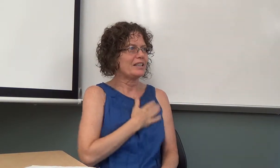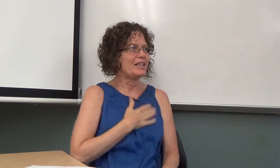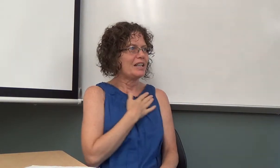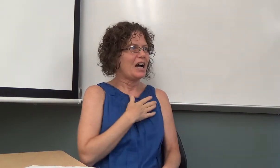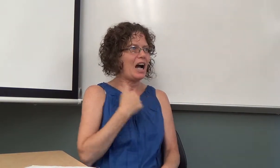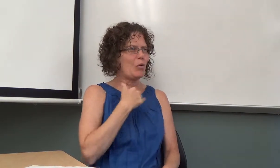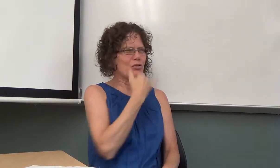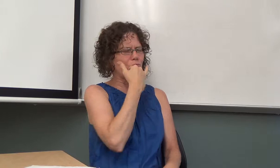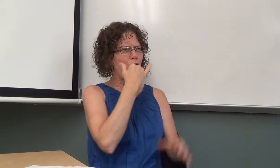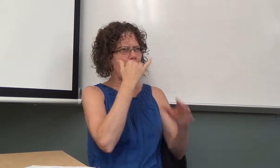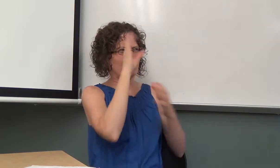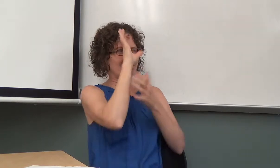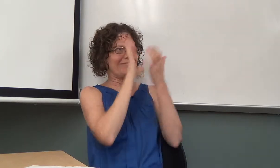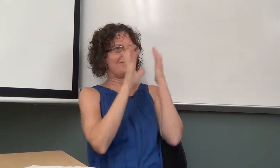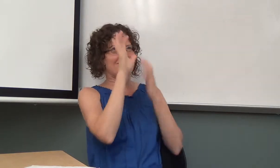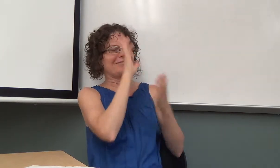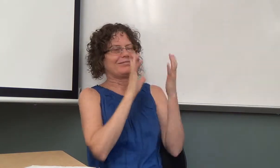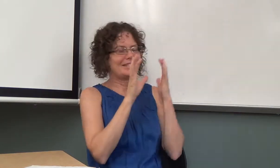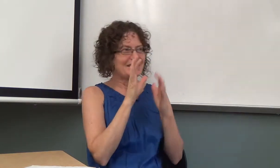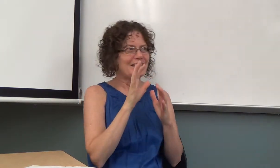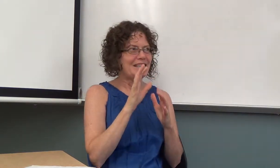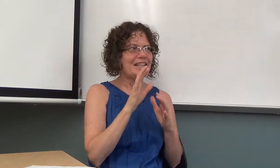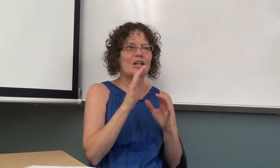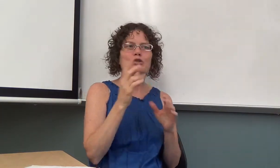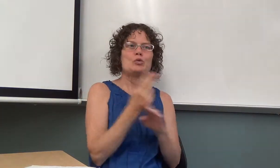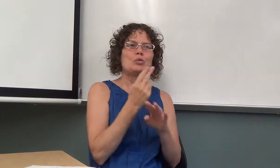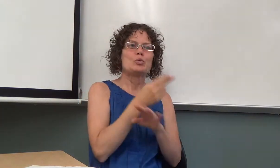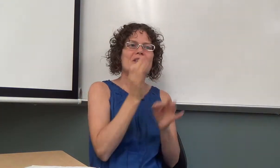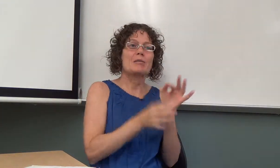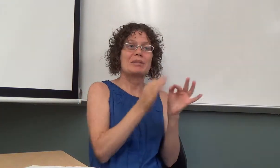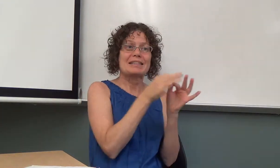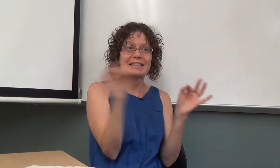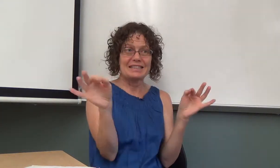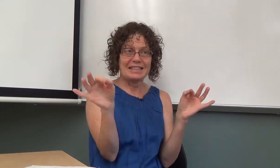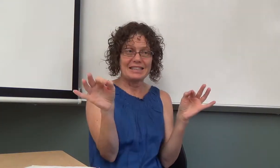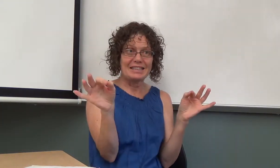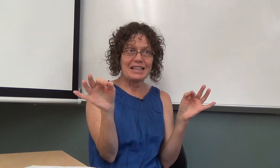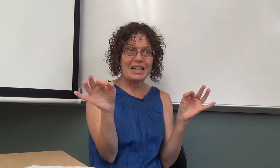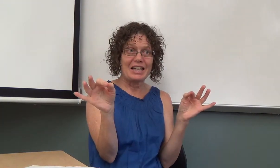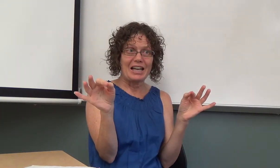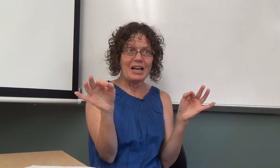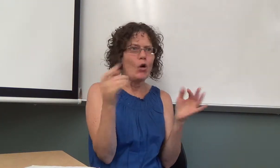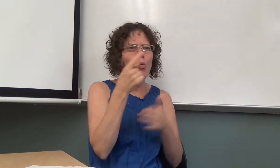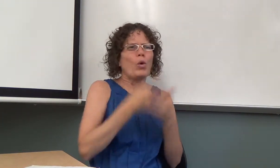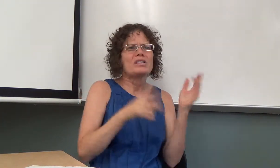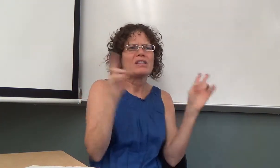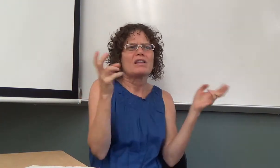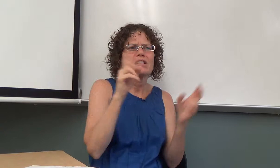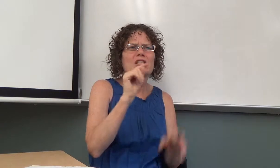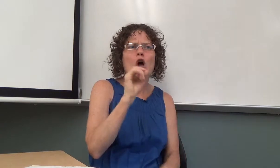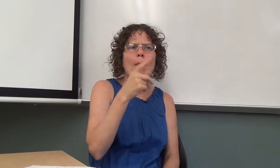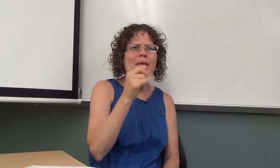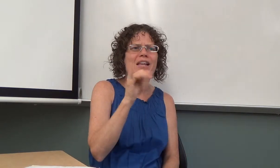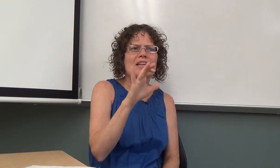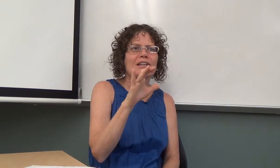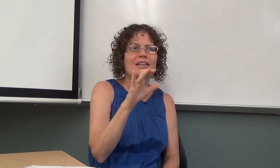your confusion there for a moment because it said use simple sentences, and then I said, here's the thing. What's the topic? Oh my gosh, here's the fun part. Okay,